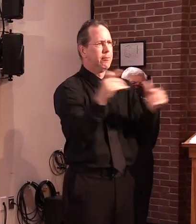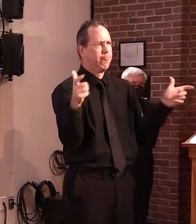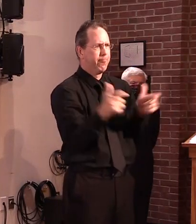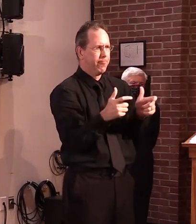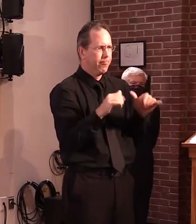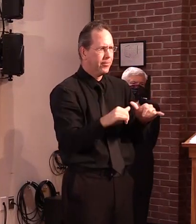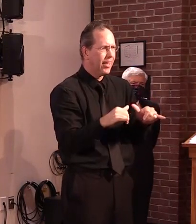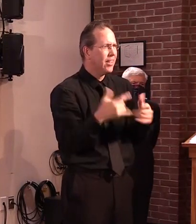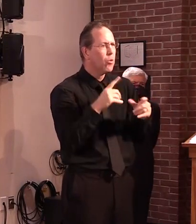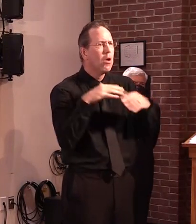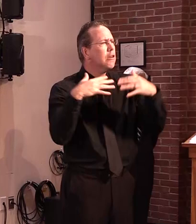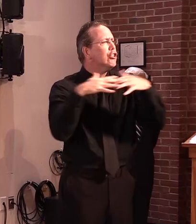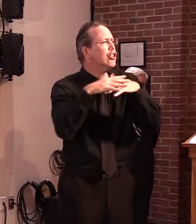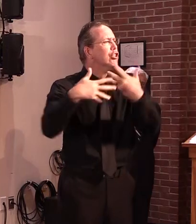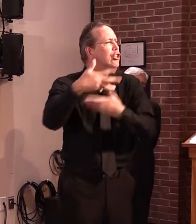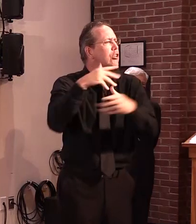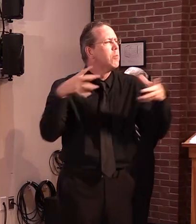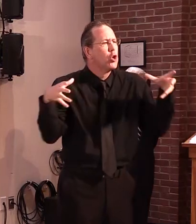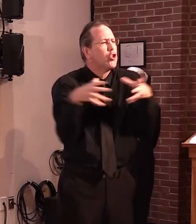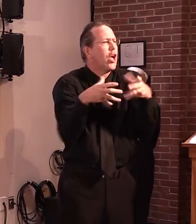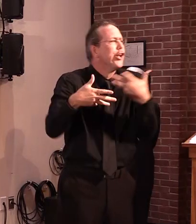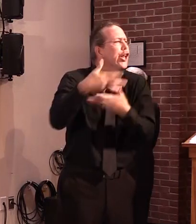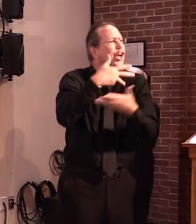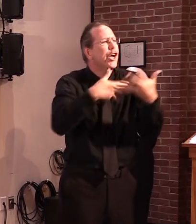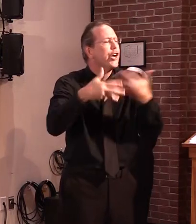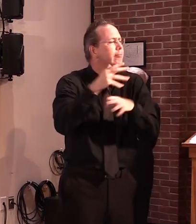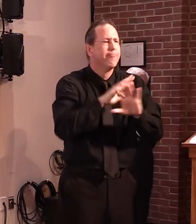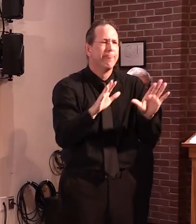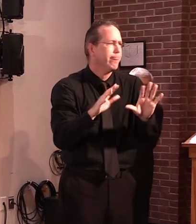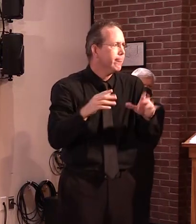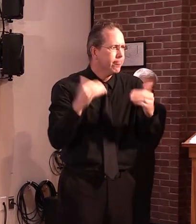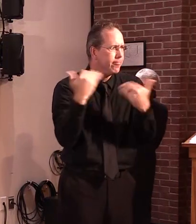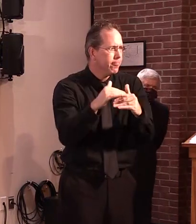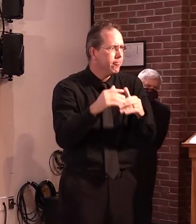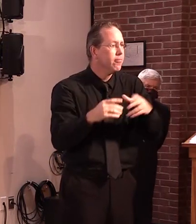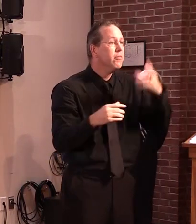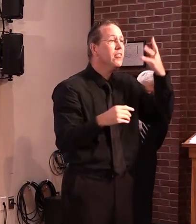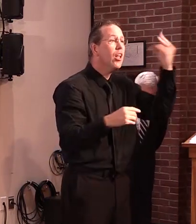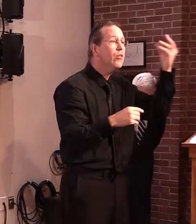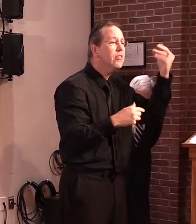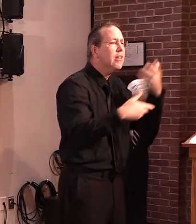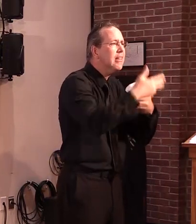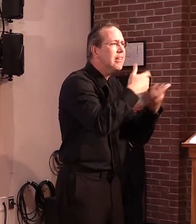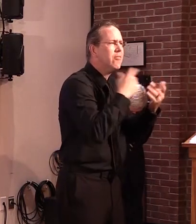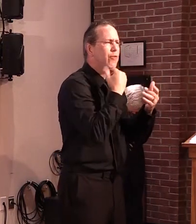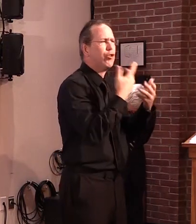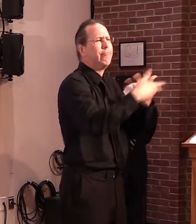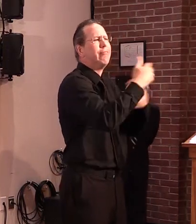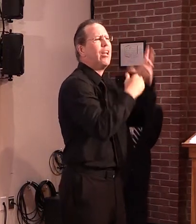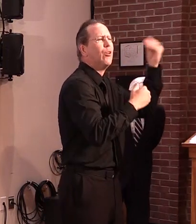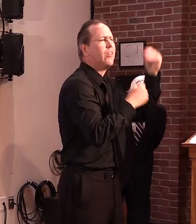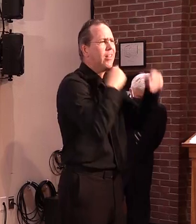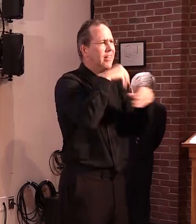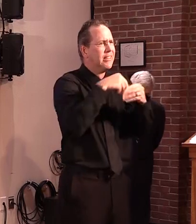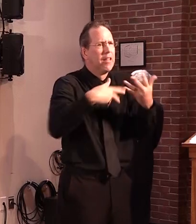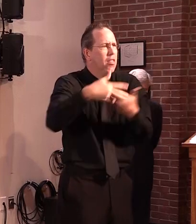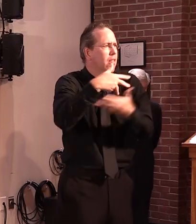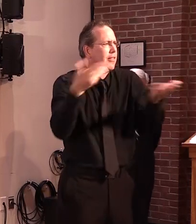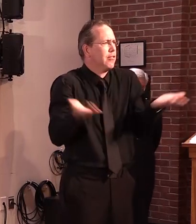in Vermont or in New York City downtown, those things work. They work